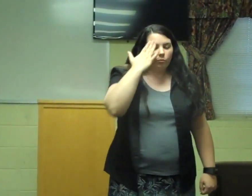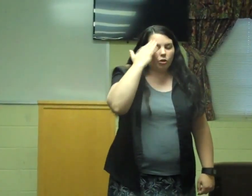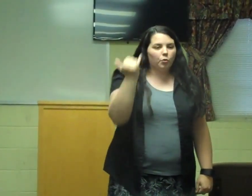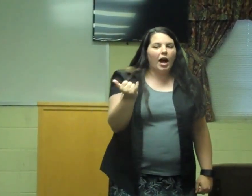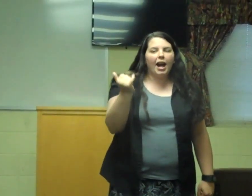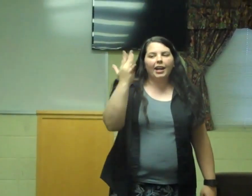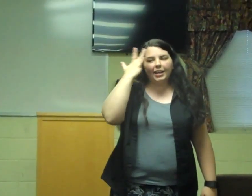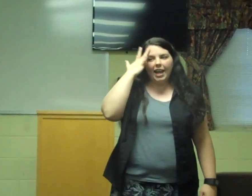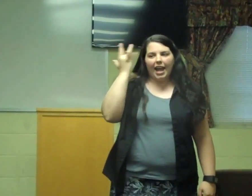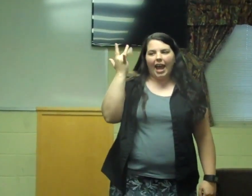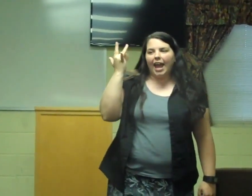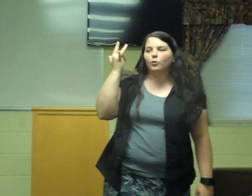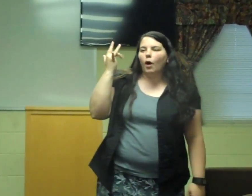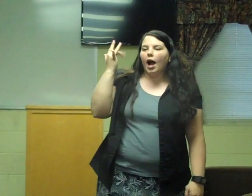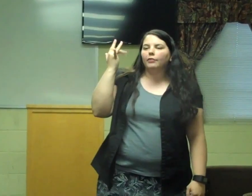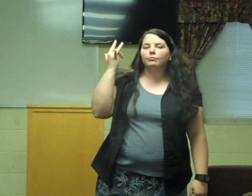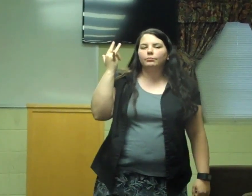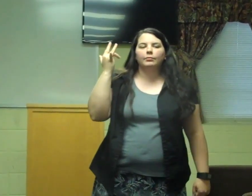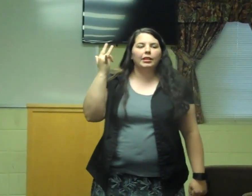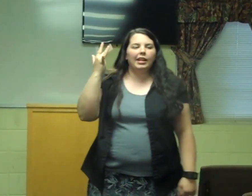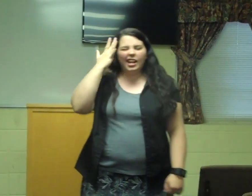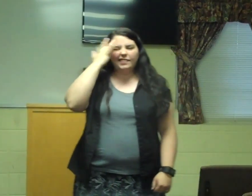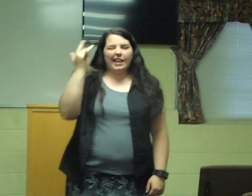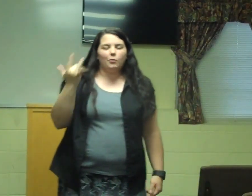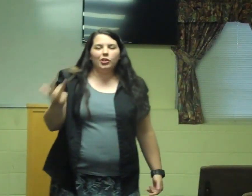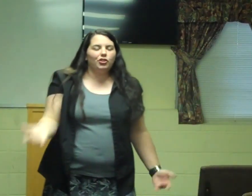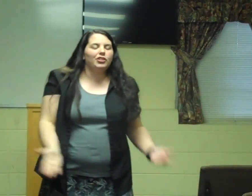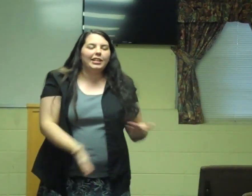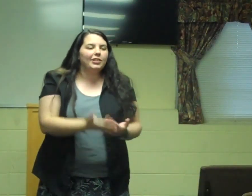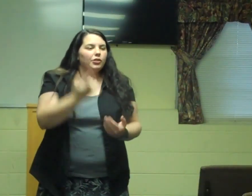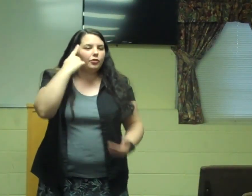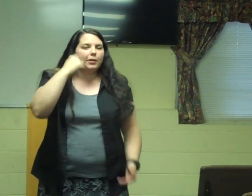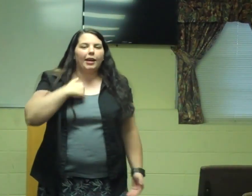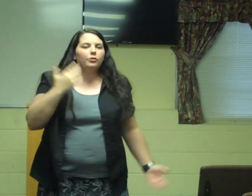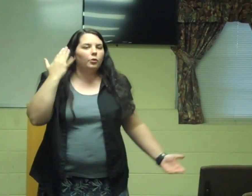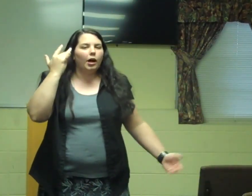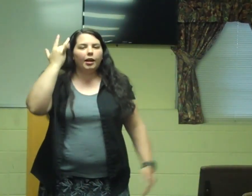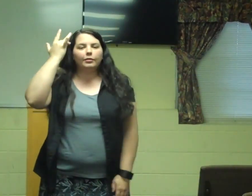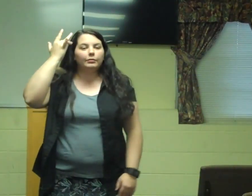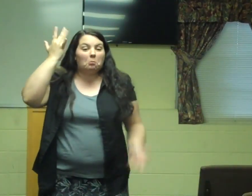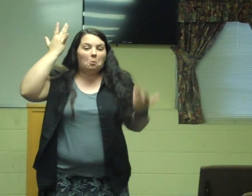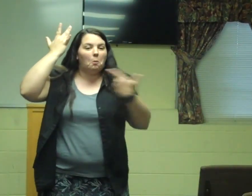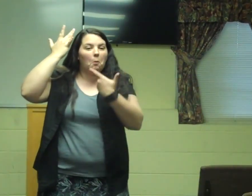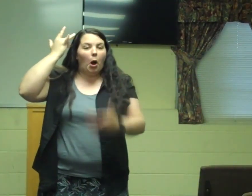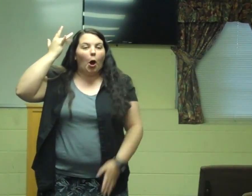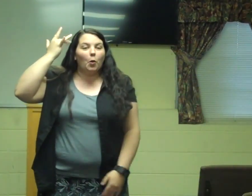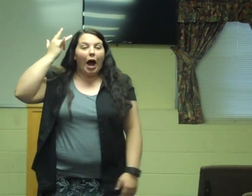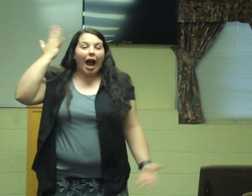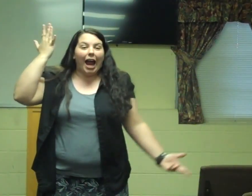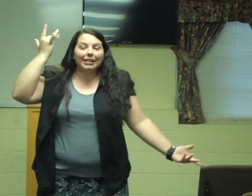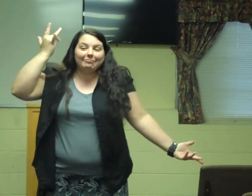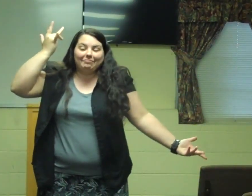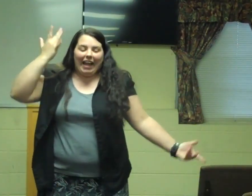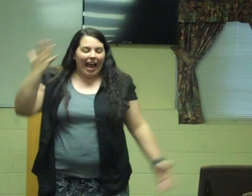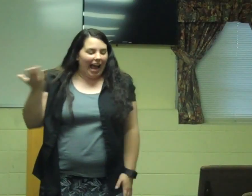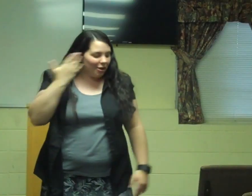there's why and why. That one is just easier for me. I don't know why. I don't